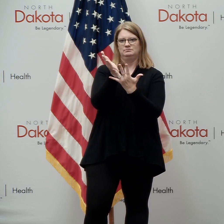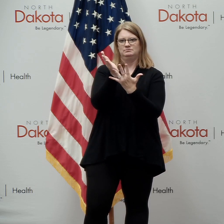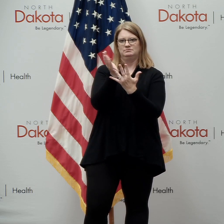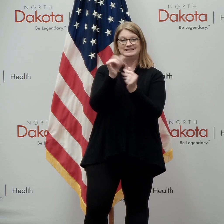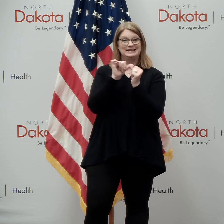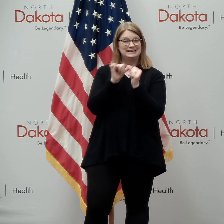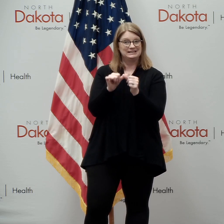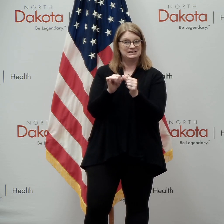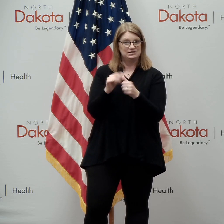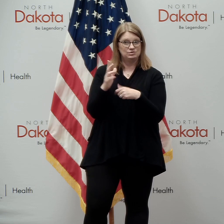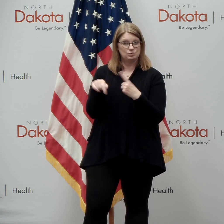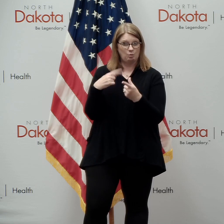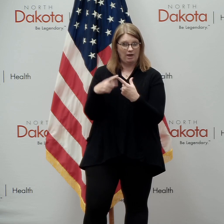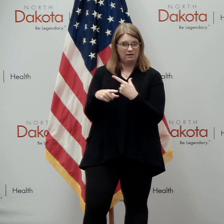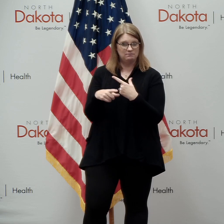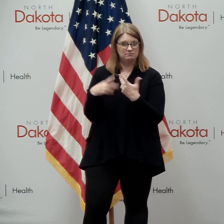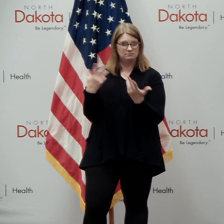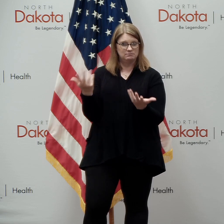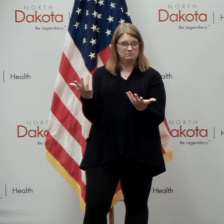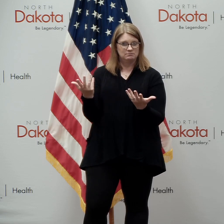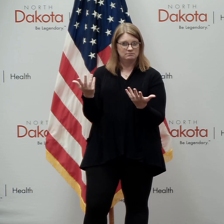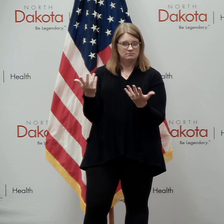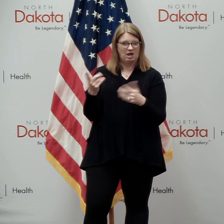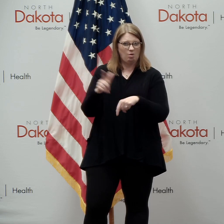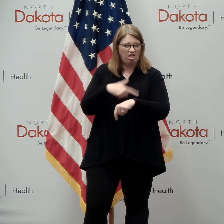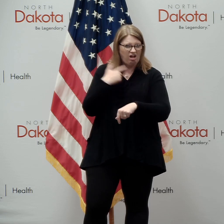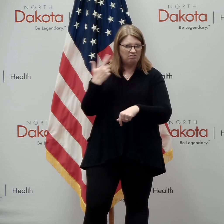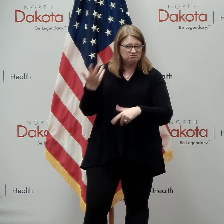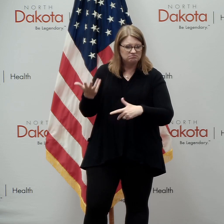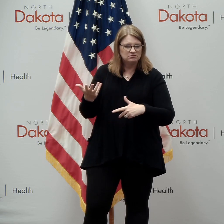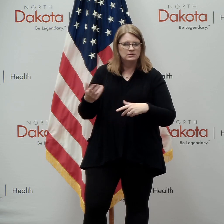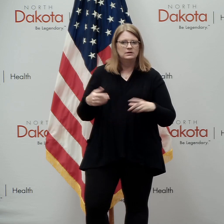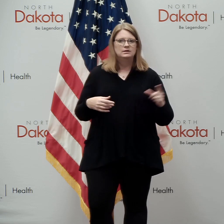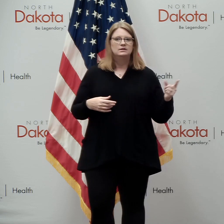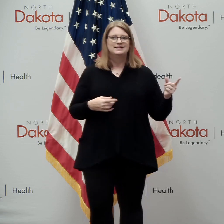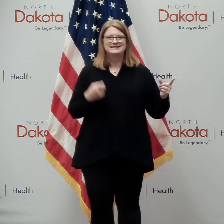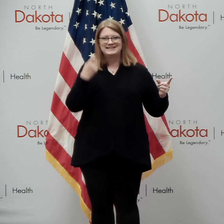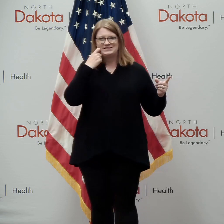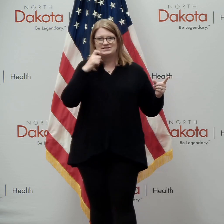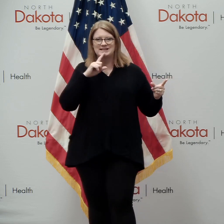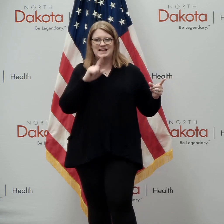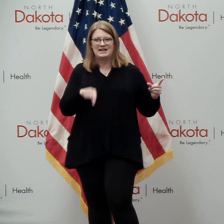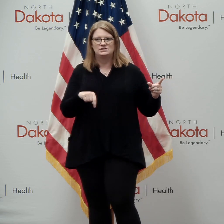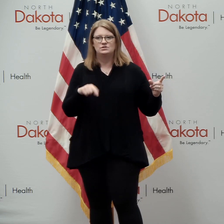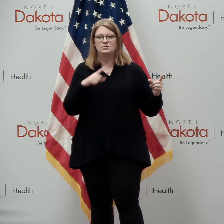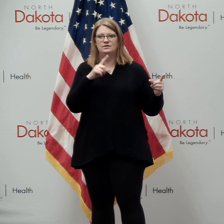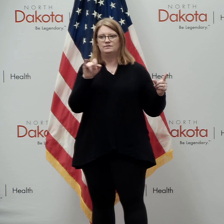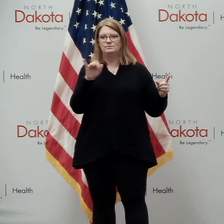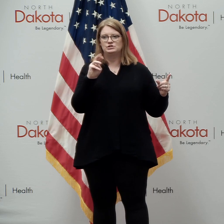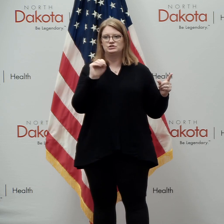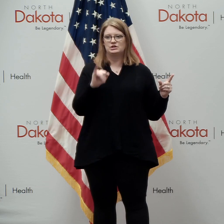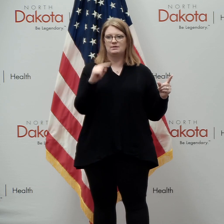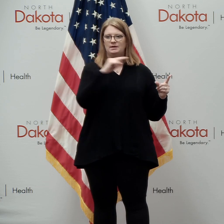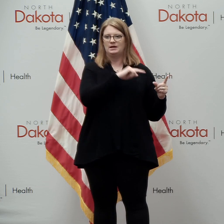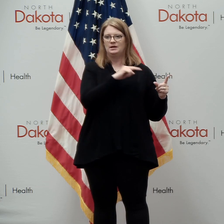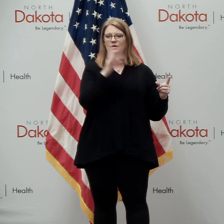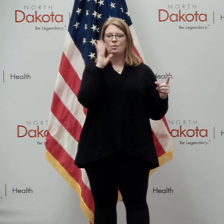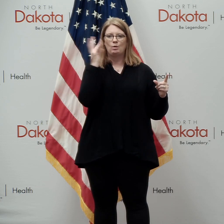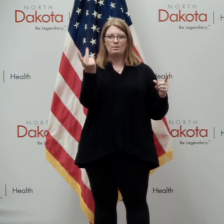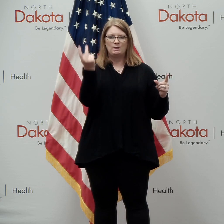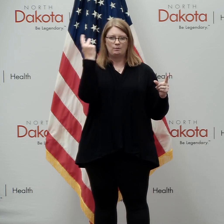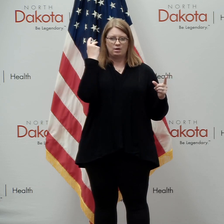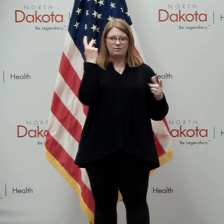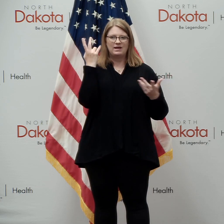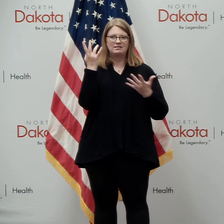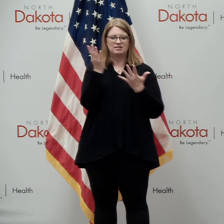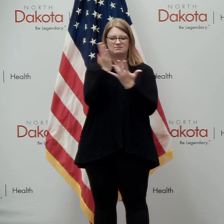and what do you need to see to take it out of the yellow? Well, as I answered the question earlier from Jeremy, is we'll be reviewing those